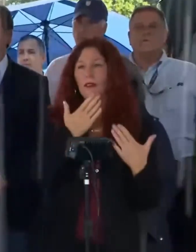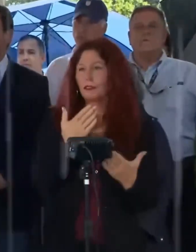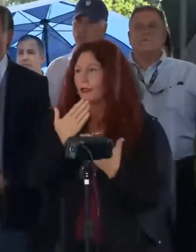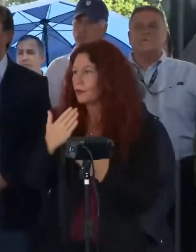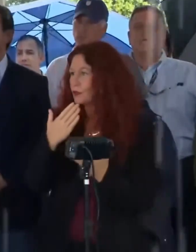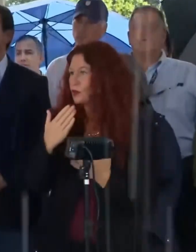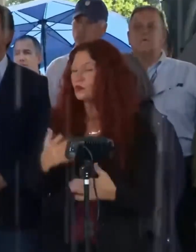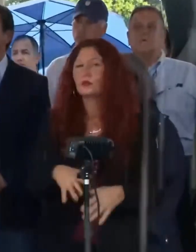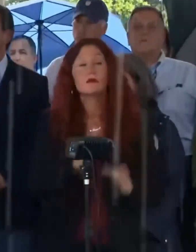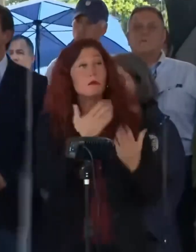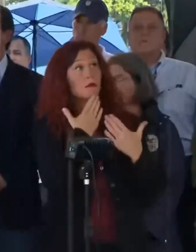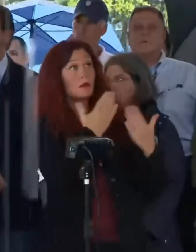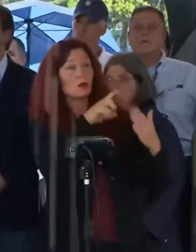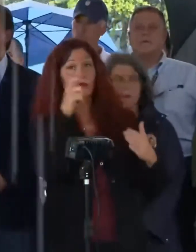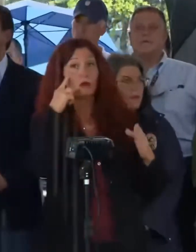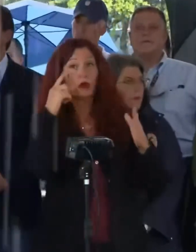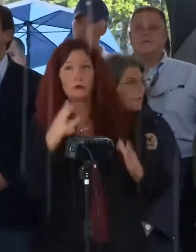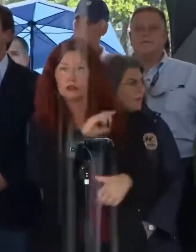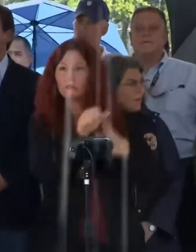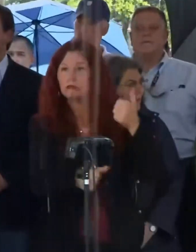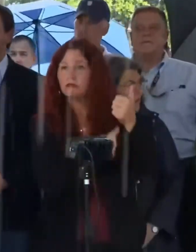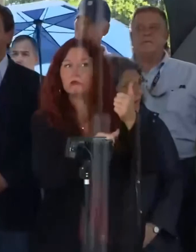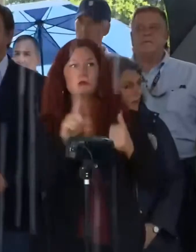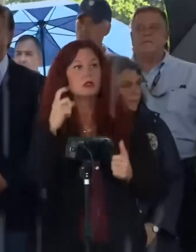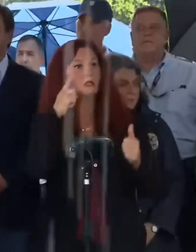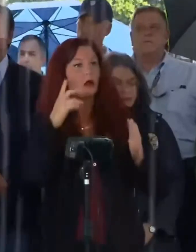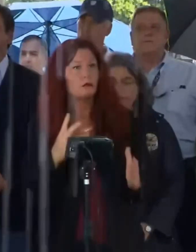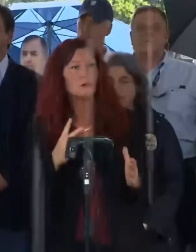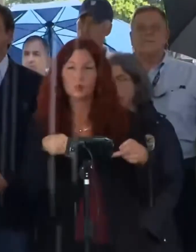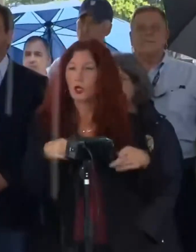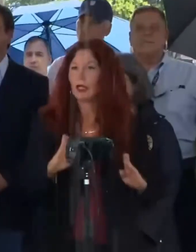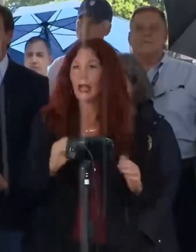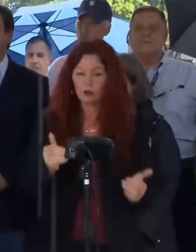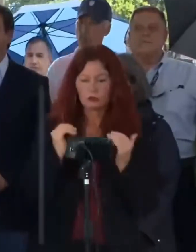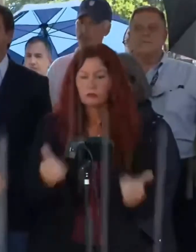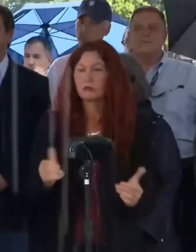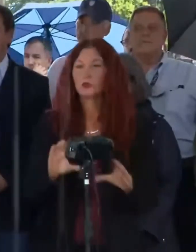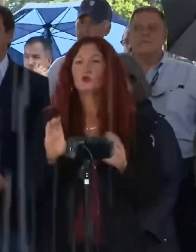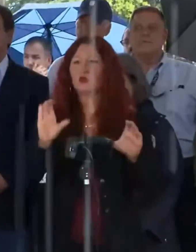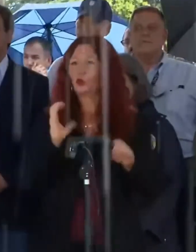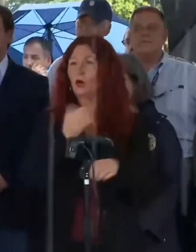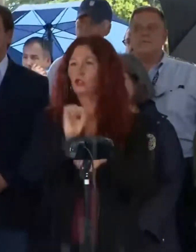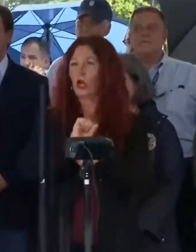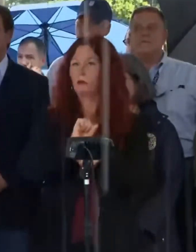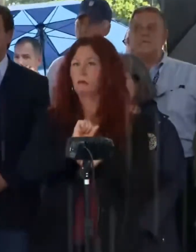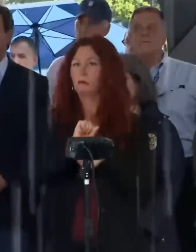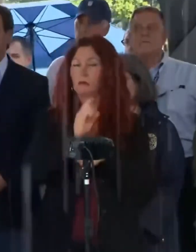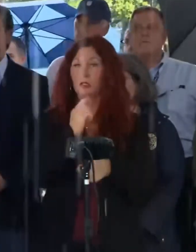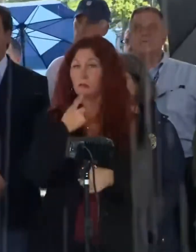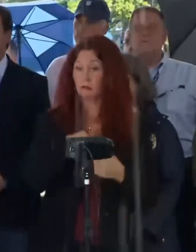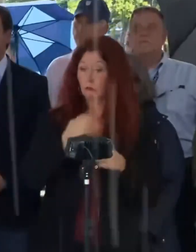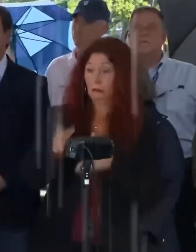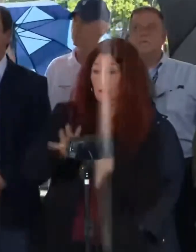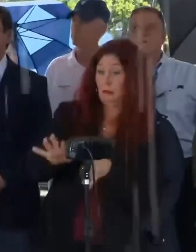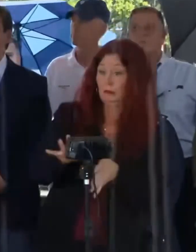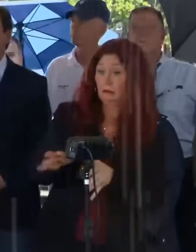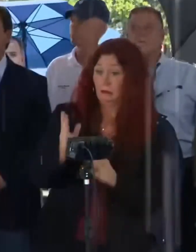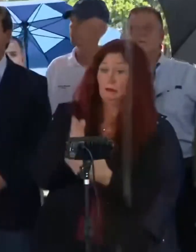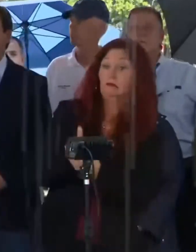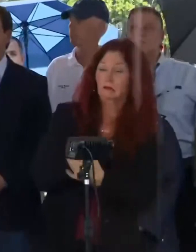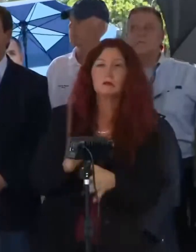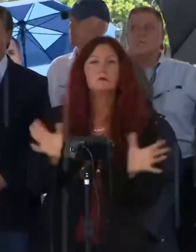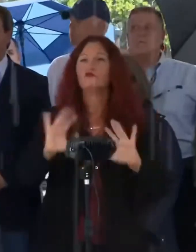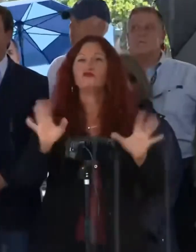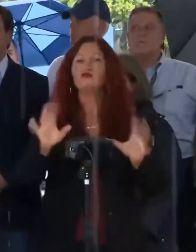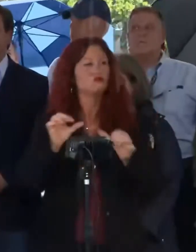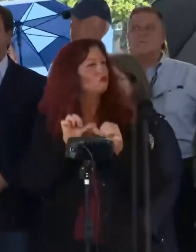and allowing us to respond and do what we need to do without any hesitation. I want to remind you, if you cannot find the resource that you're looking for, you